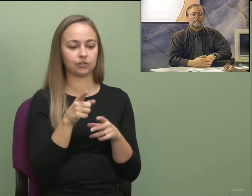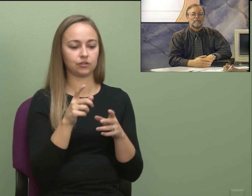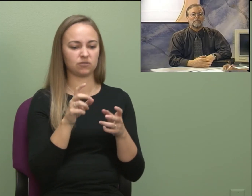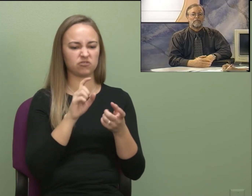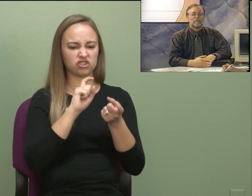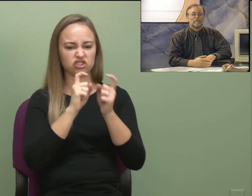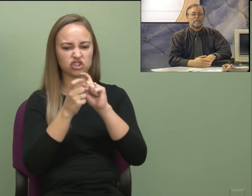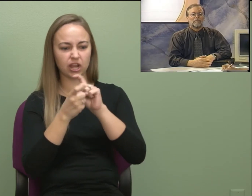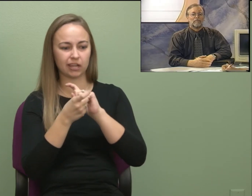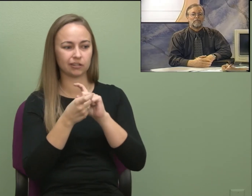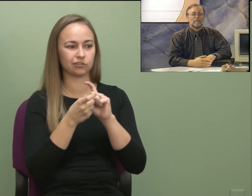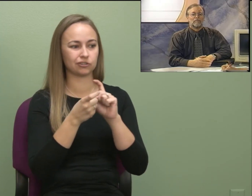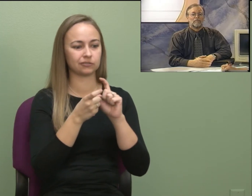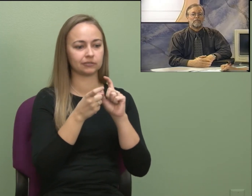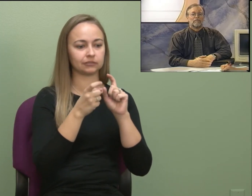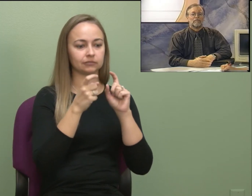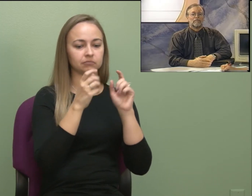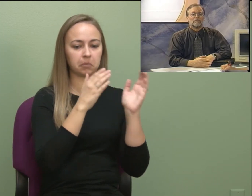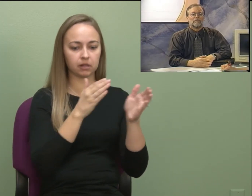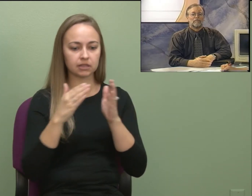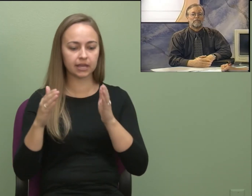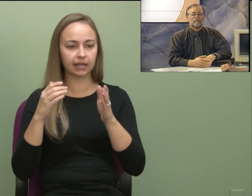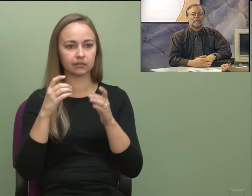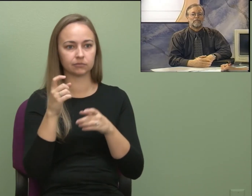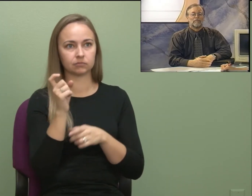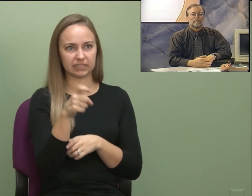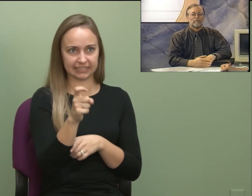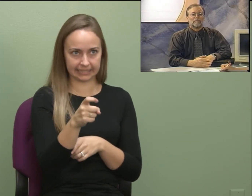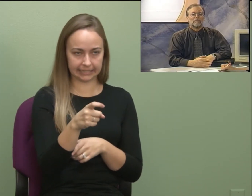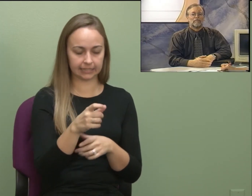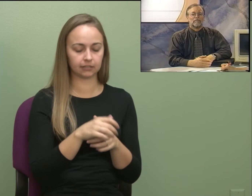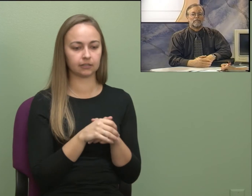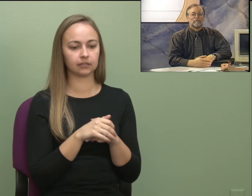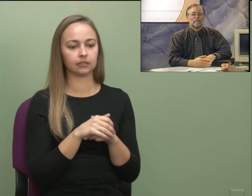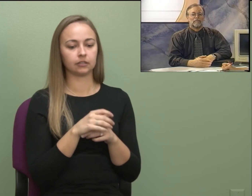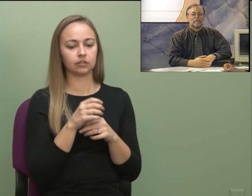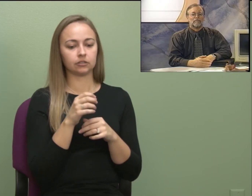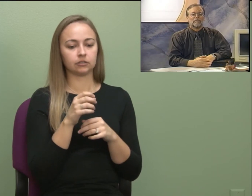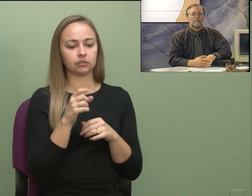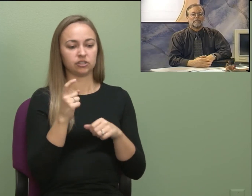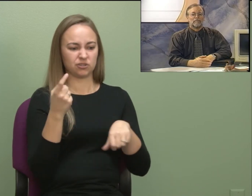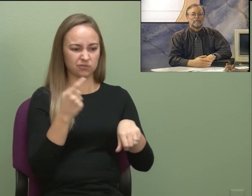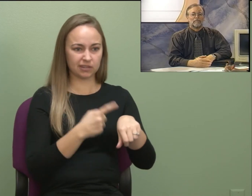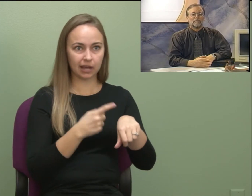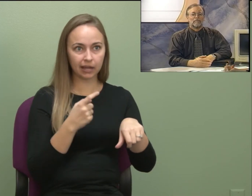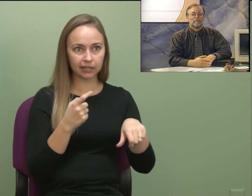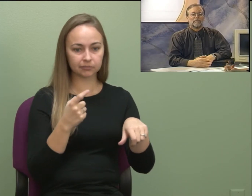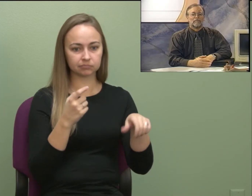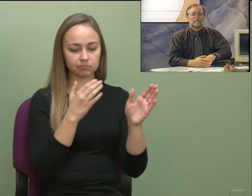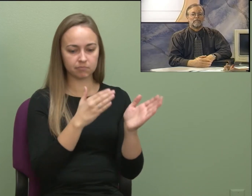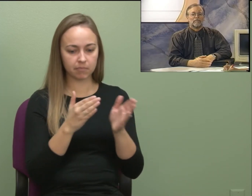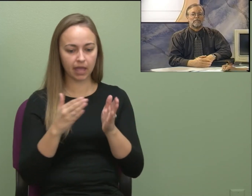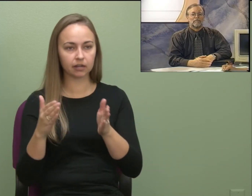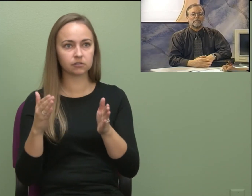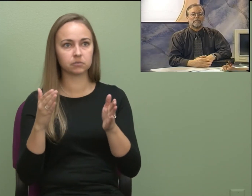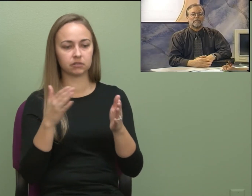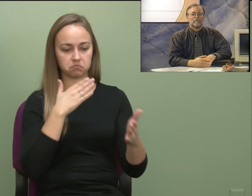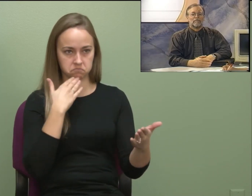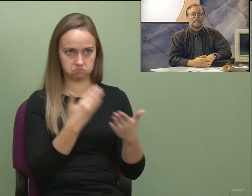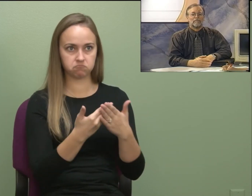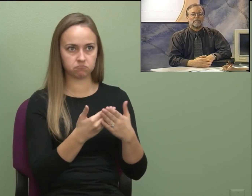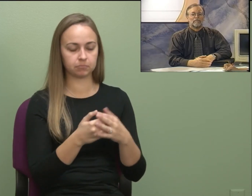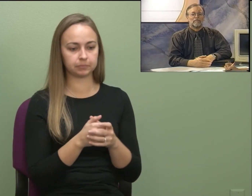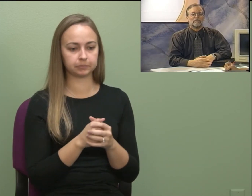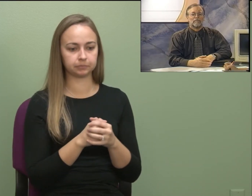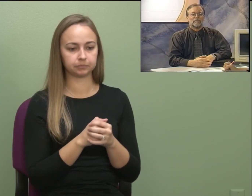planning to accomplish work assignments. Uses effective time management strategies to achieve acceptable results